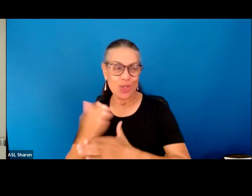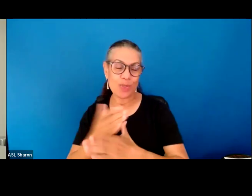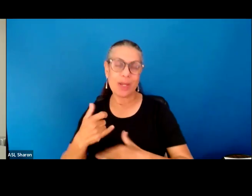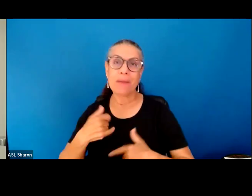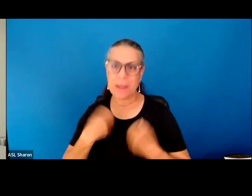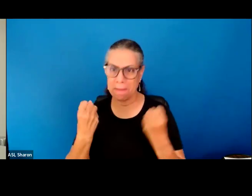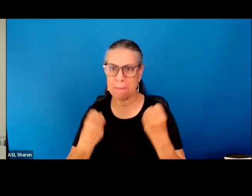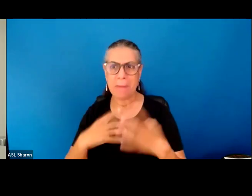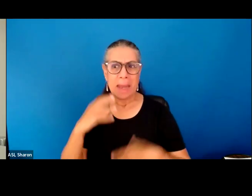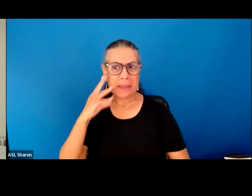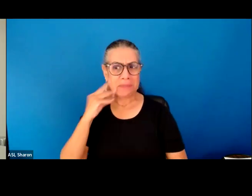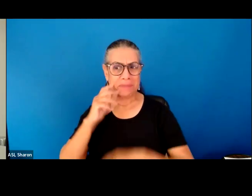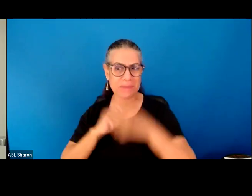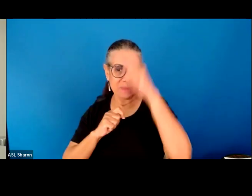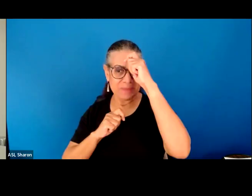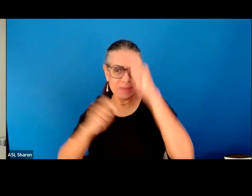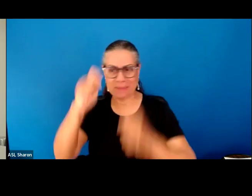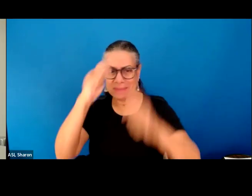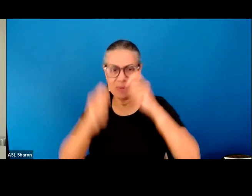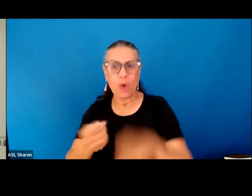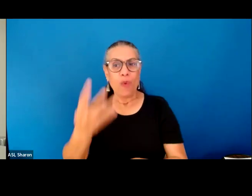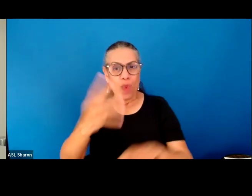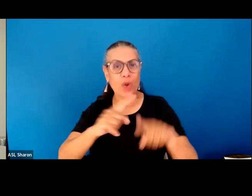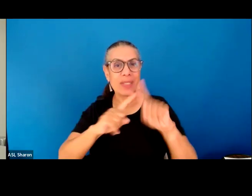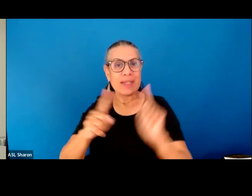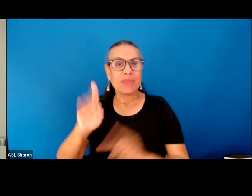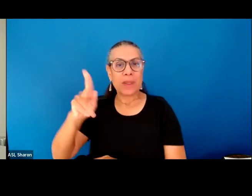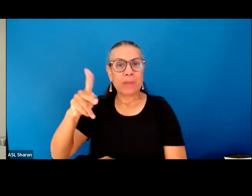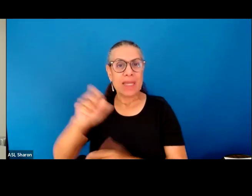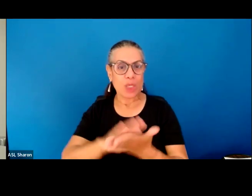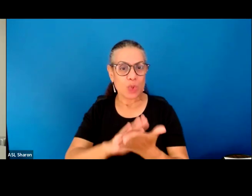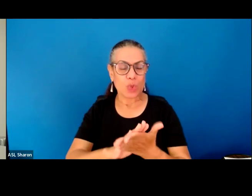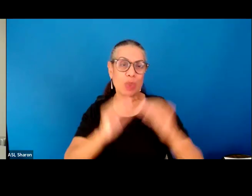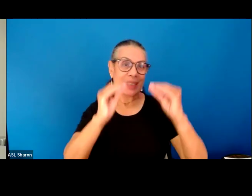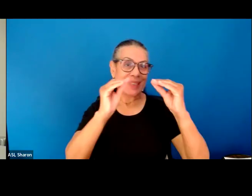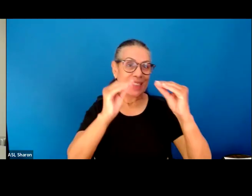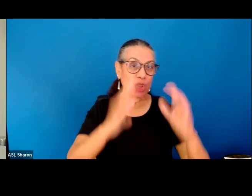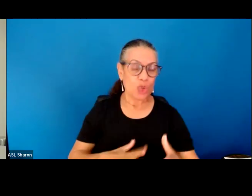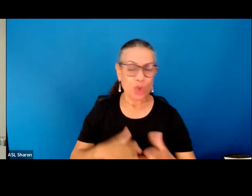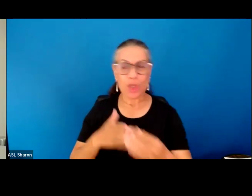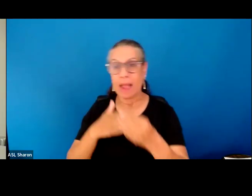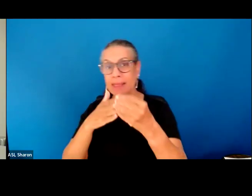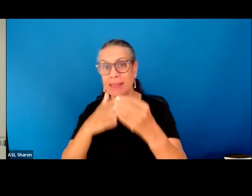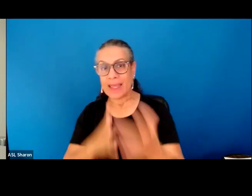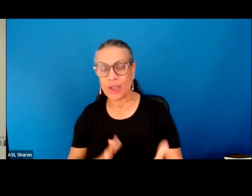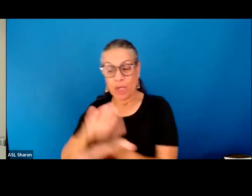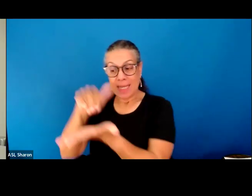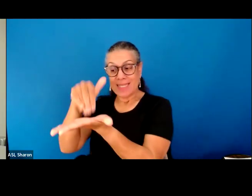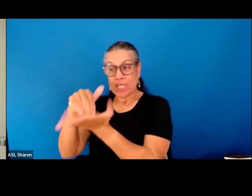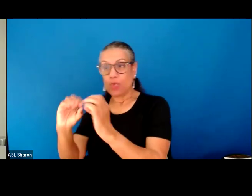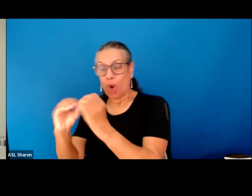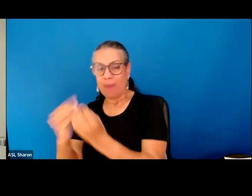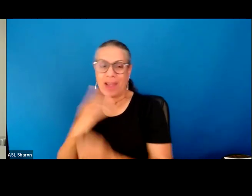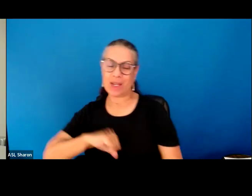many hats in BPS. I attended 4 different Boston Public Schools, worked as a teacher, school leader, and in the central office, and I'm a very